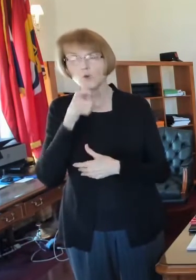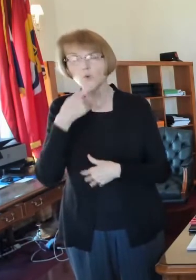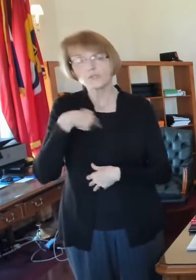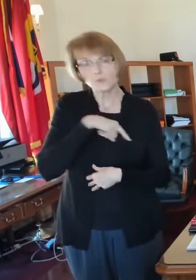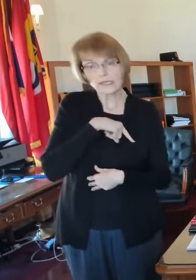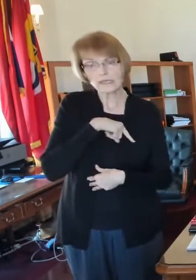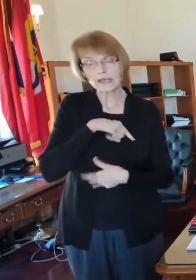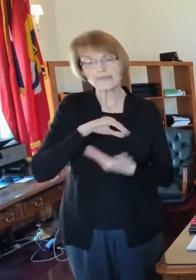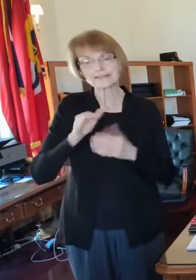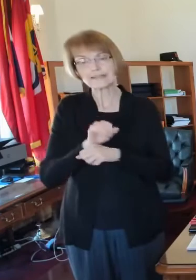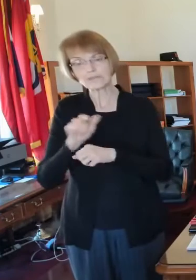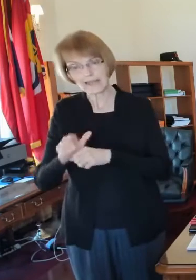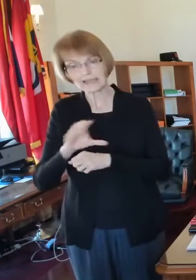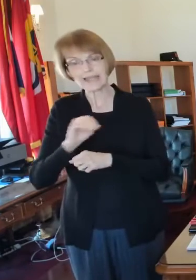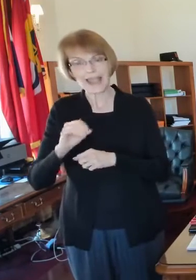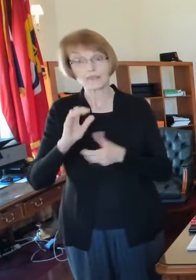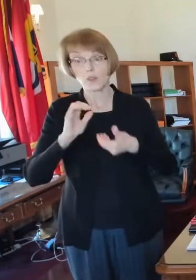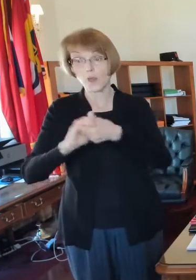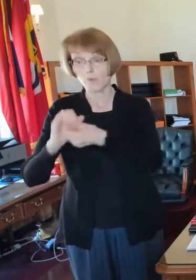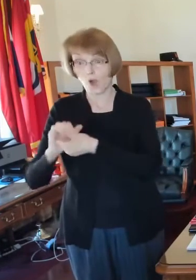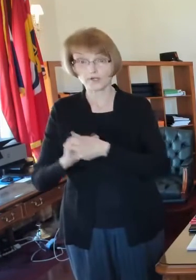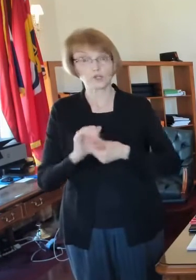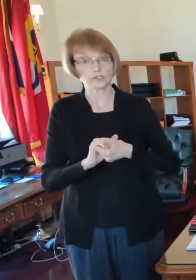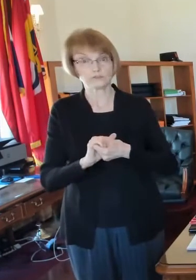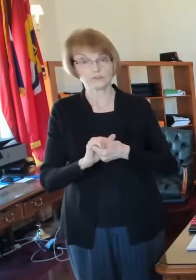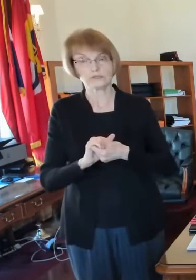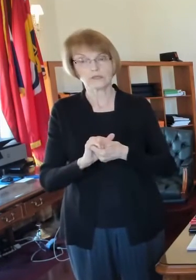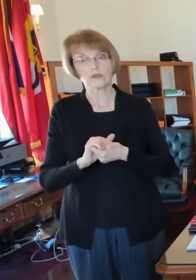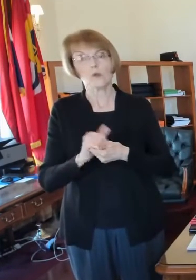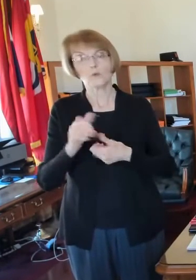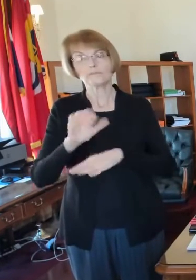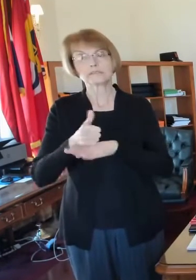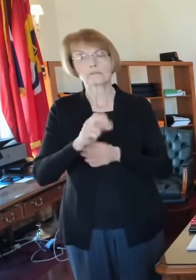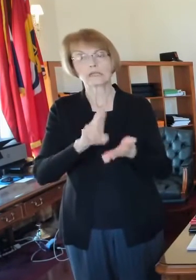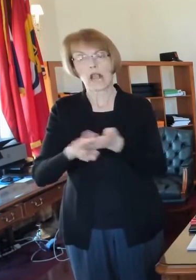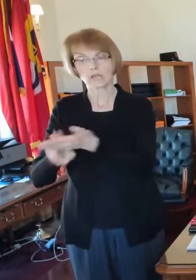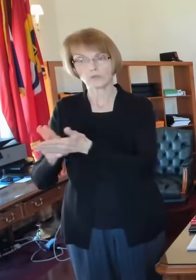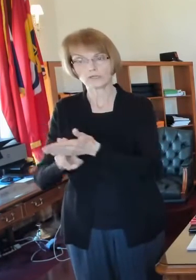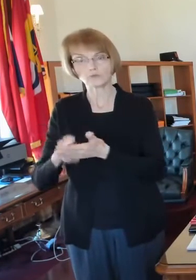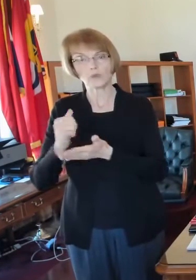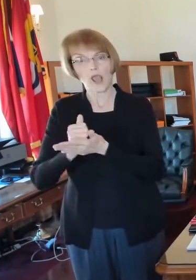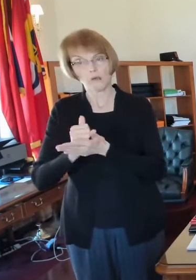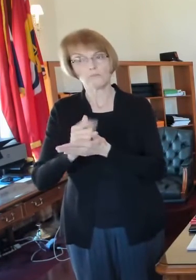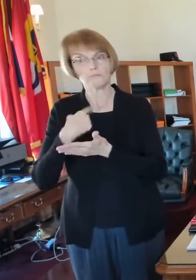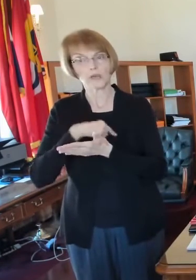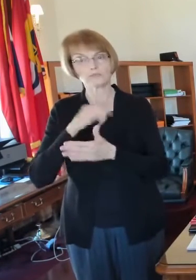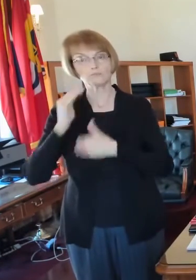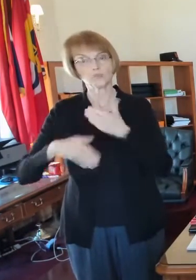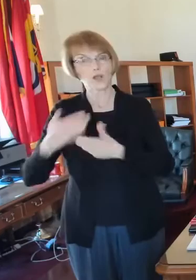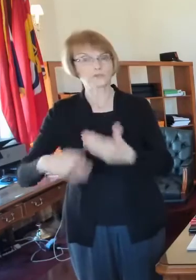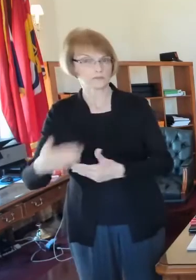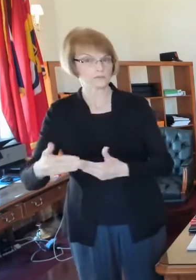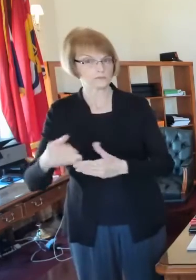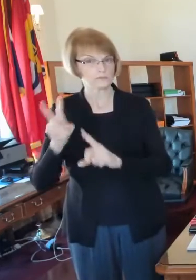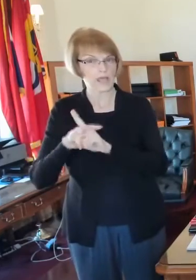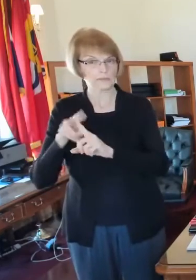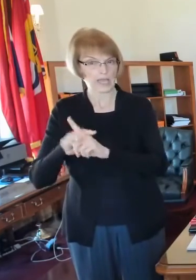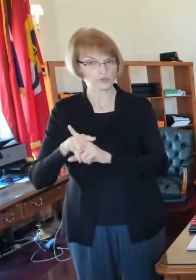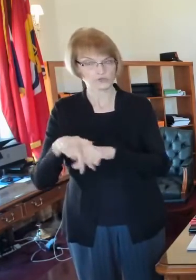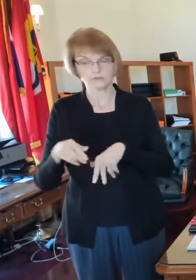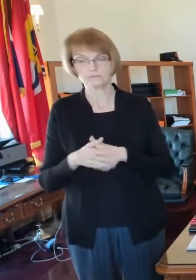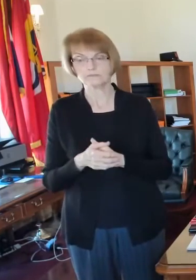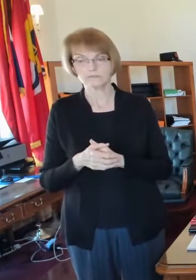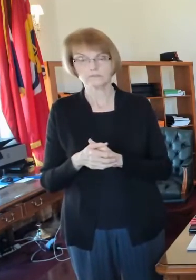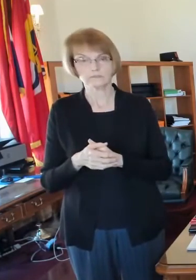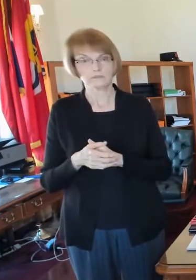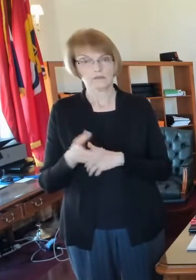and our partners, many of whom we have contracted with in order to process these applications. So those folks